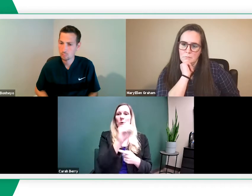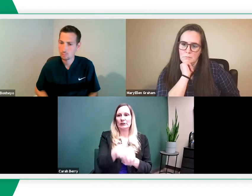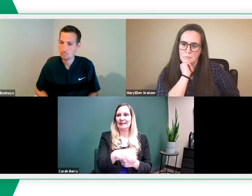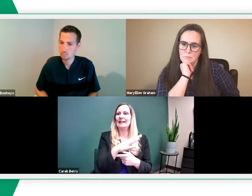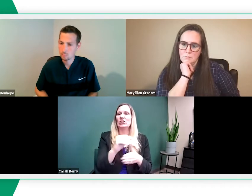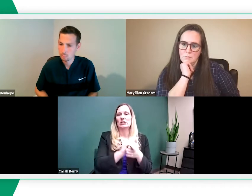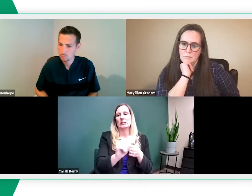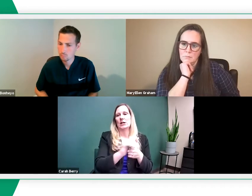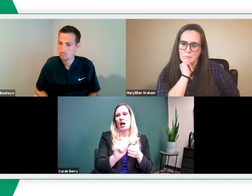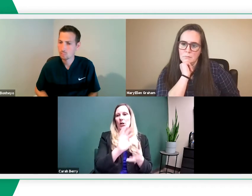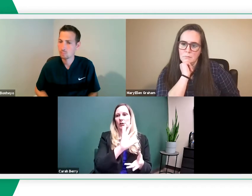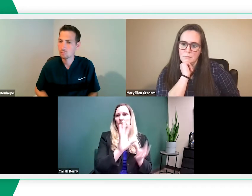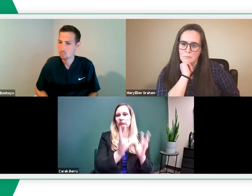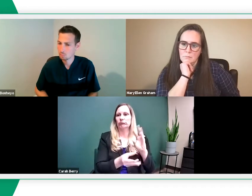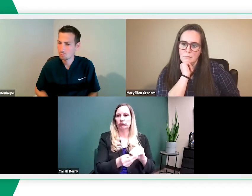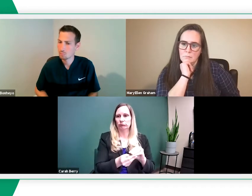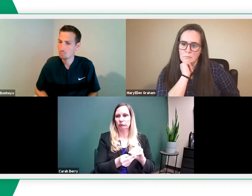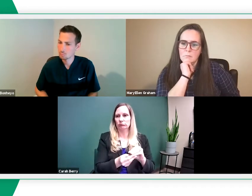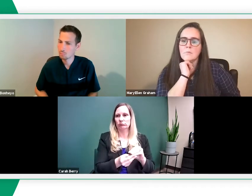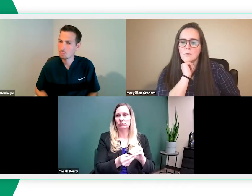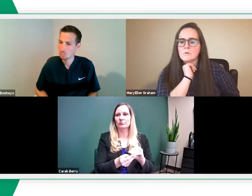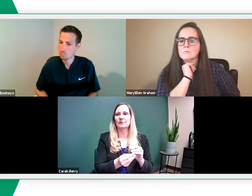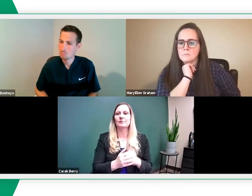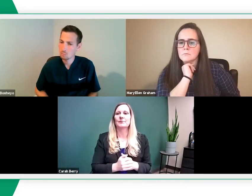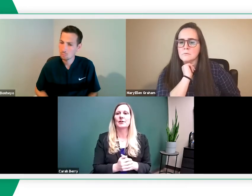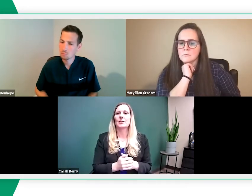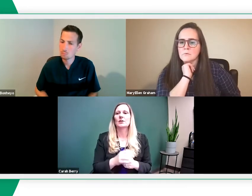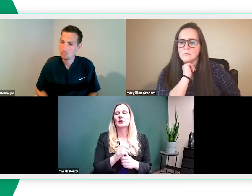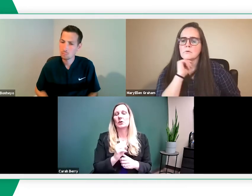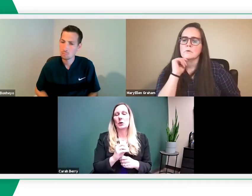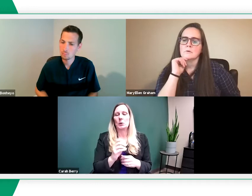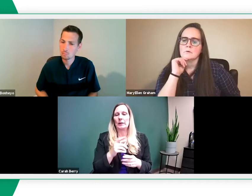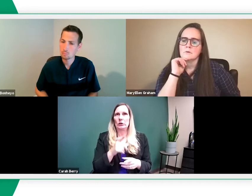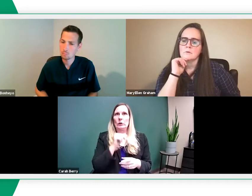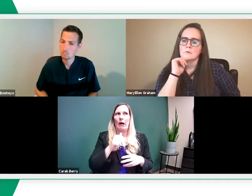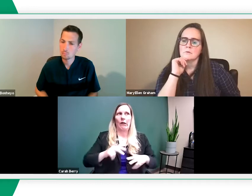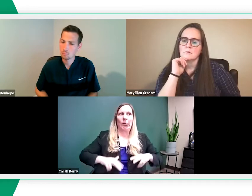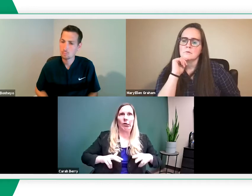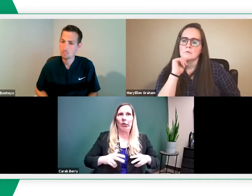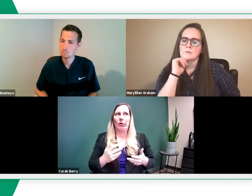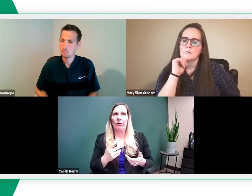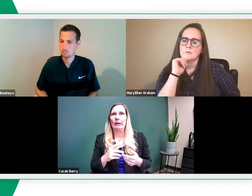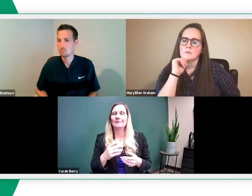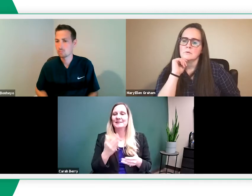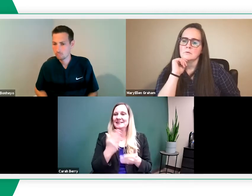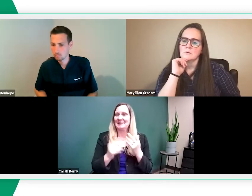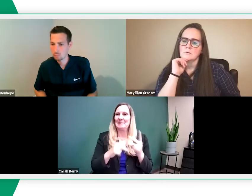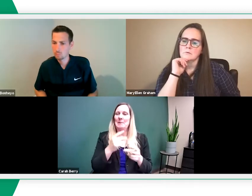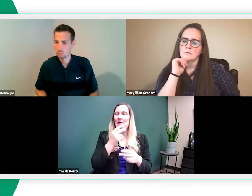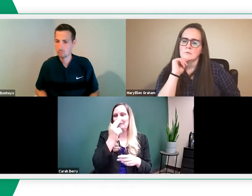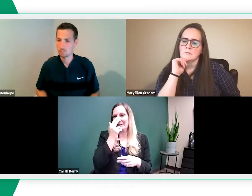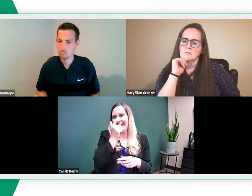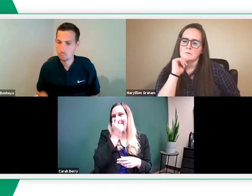you exactly what the cost and the percentage in dollars overall for that account. So you're